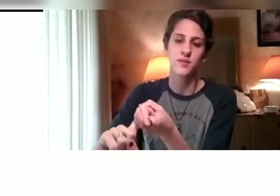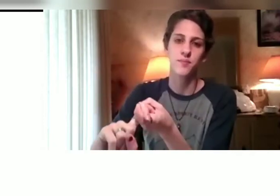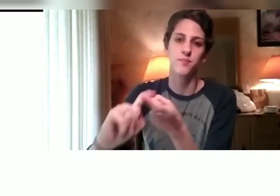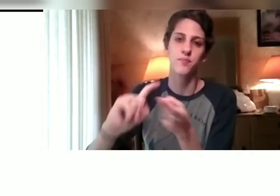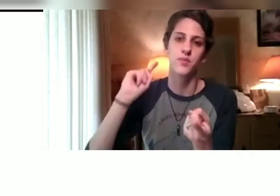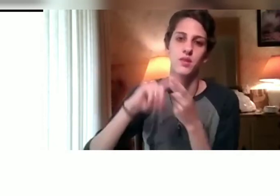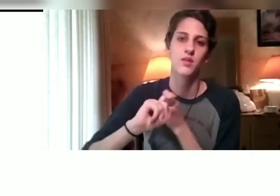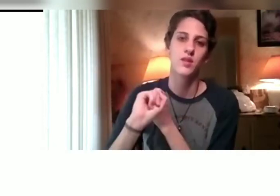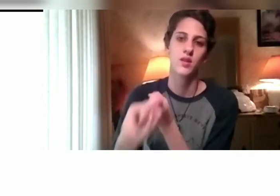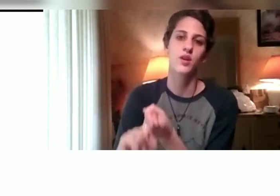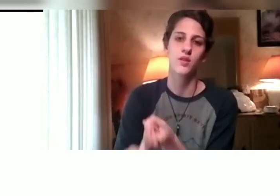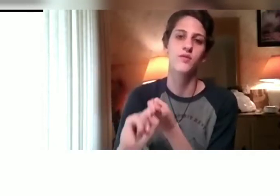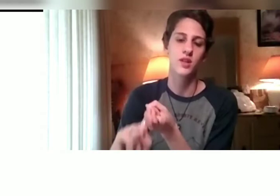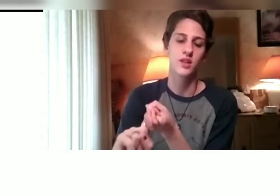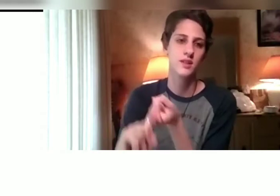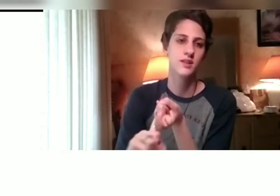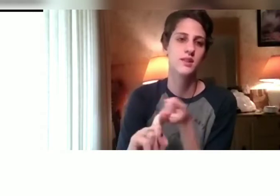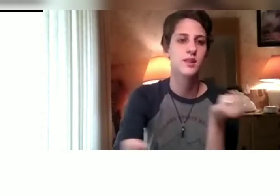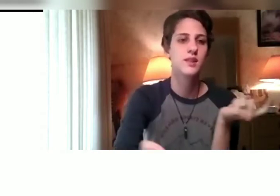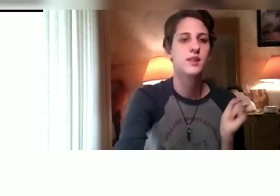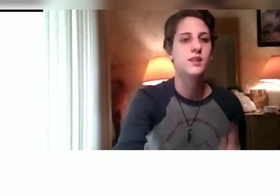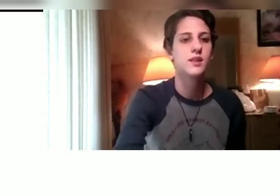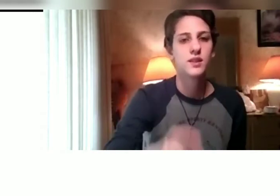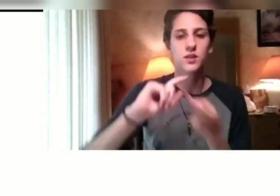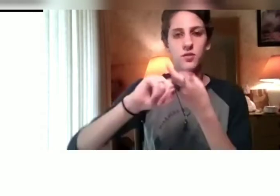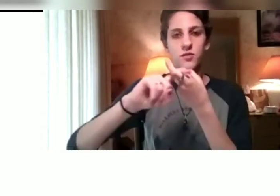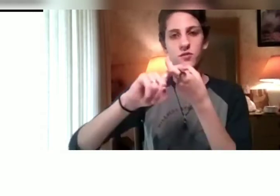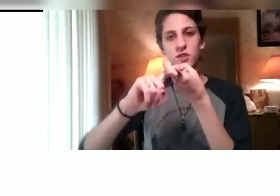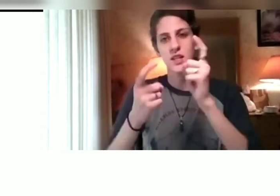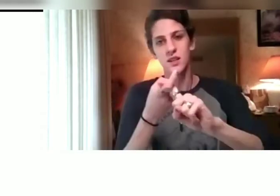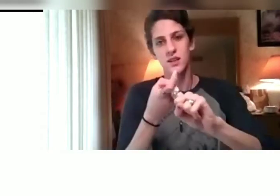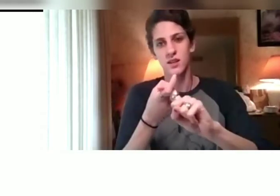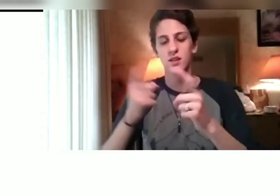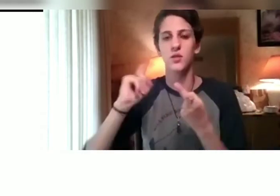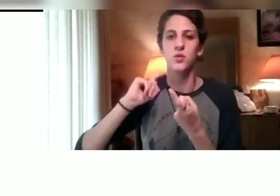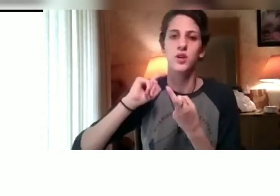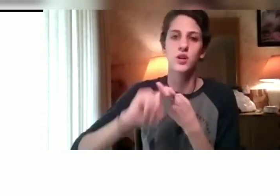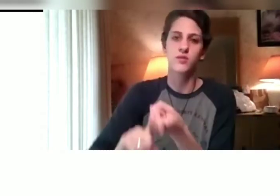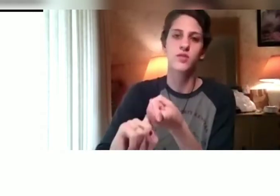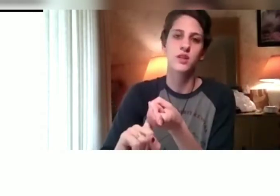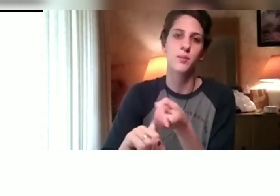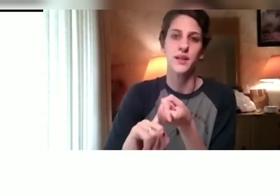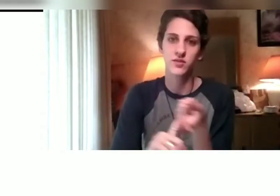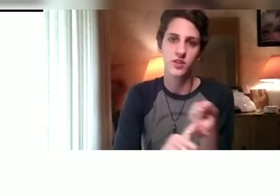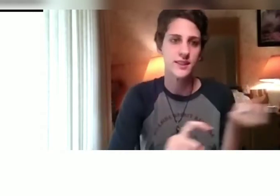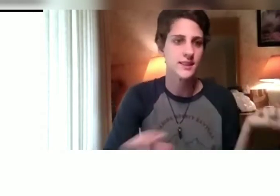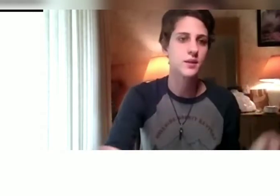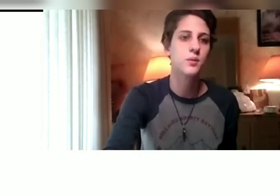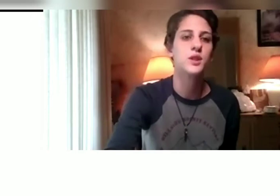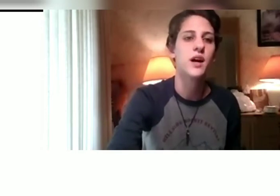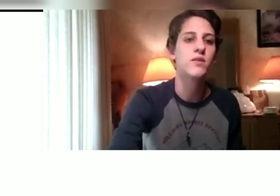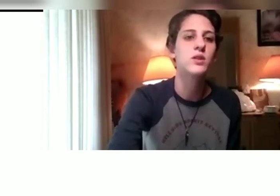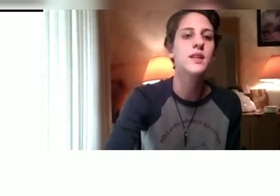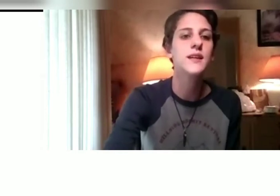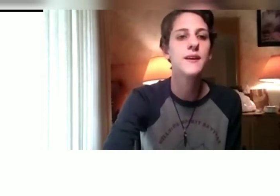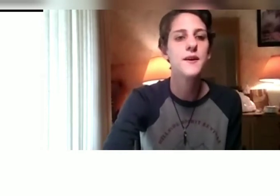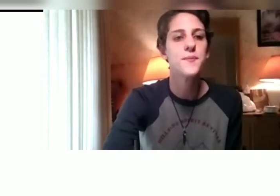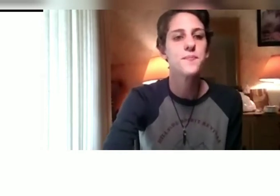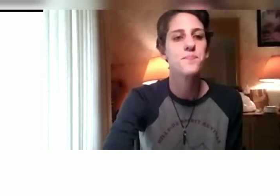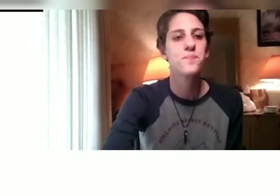fund. Good fund. So fund, or good fund, best fund, whichever.